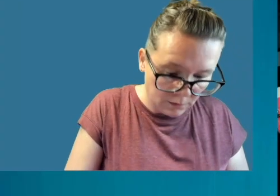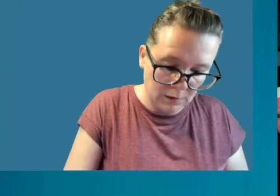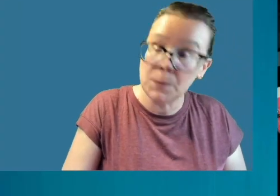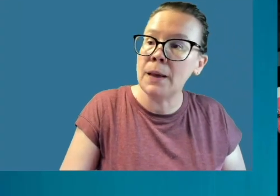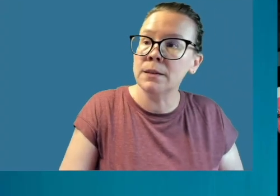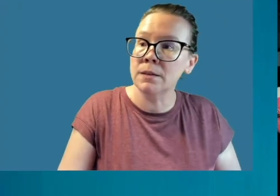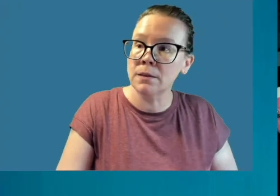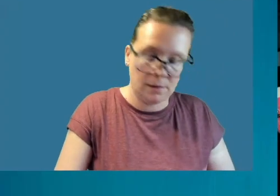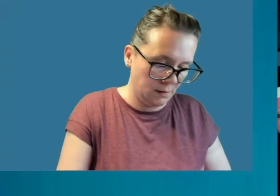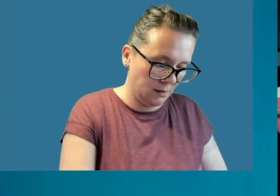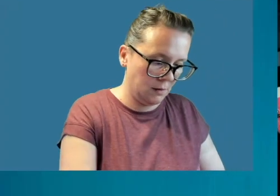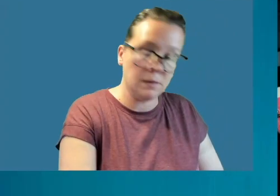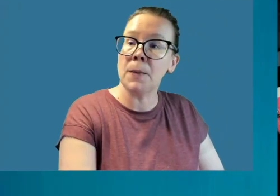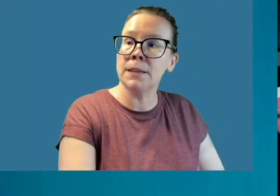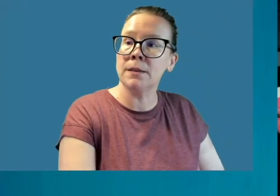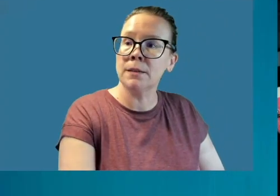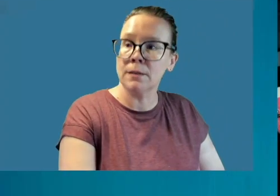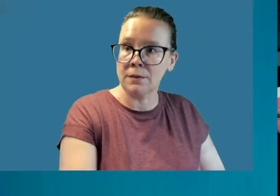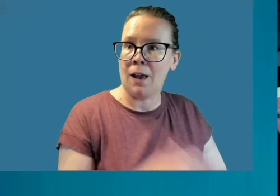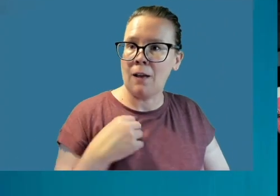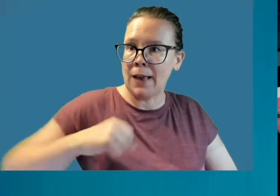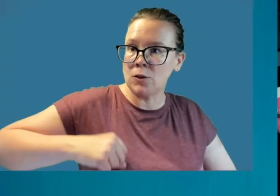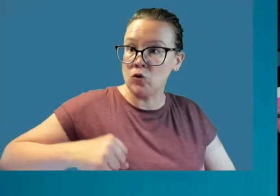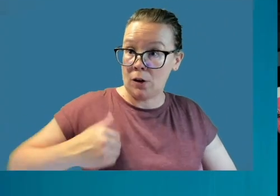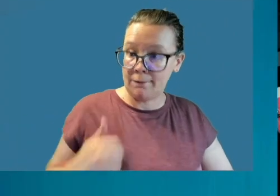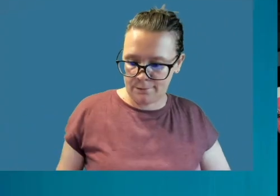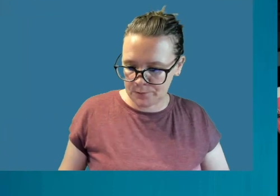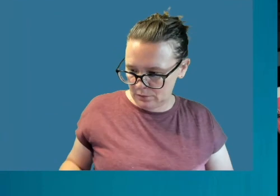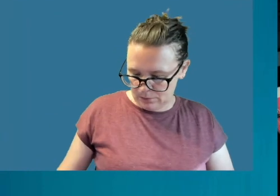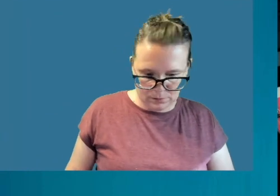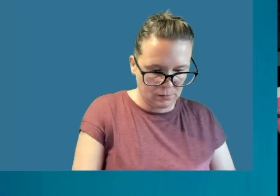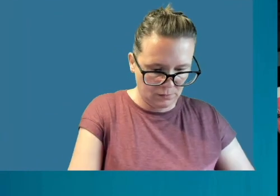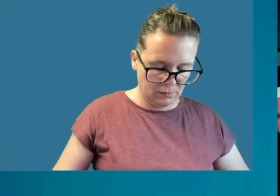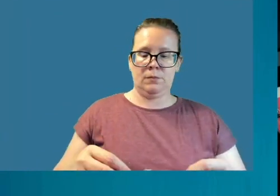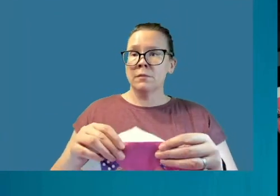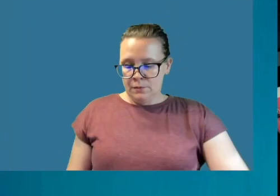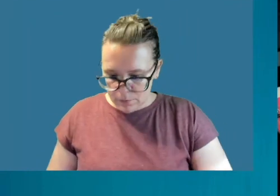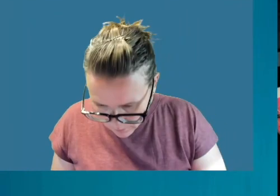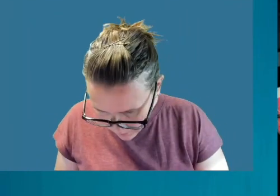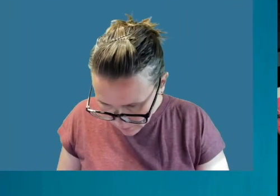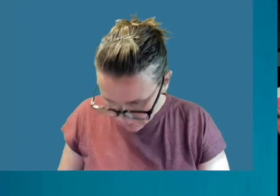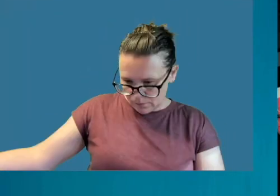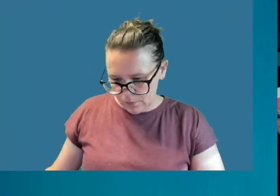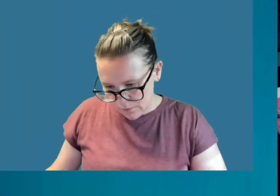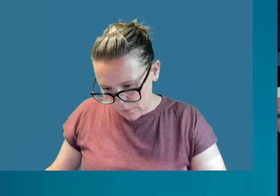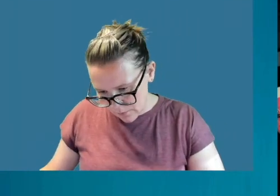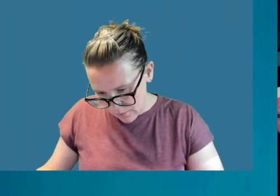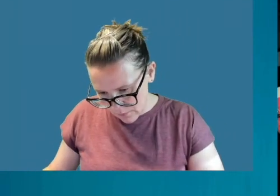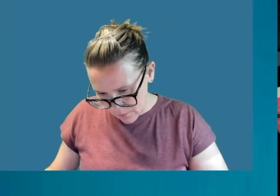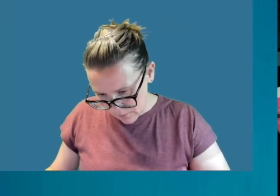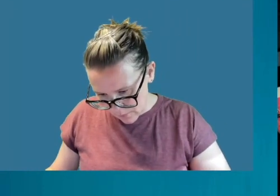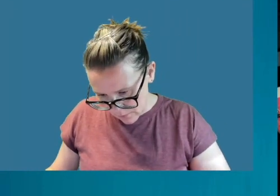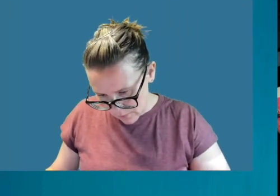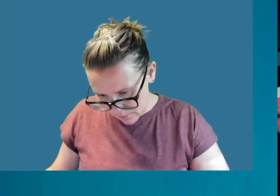So I place my pink triangle so the point is towards me, and then I make sure I have space, extra room on either side before I go ahead and sew